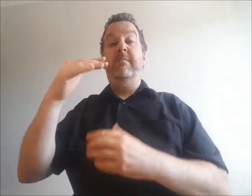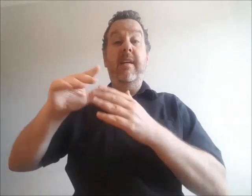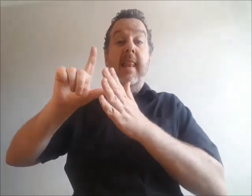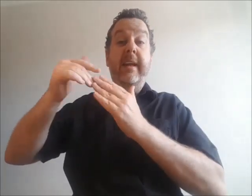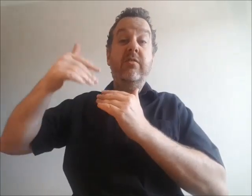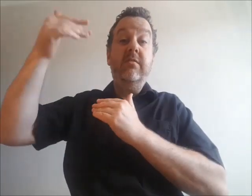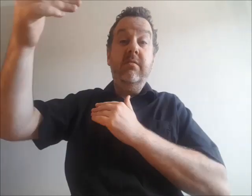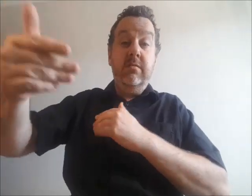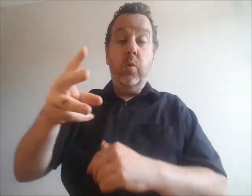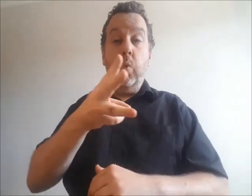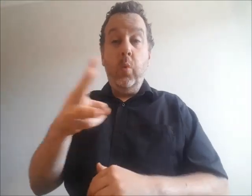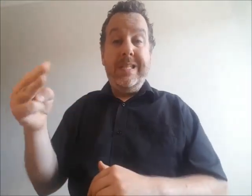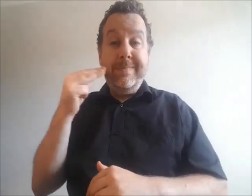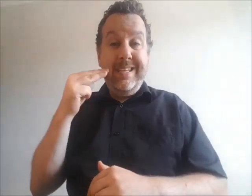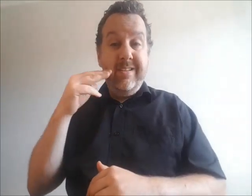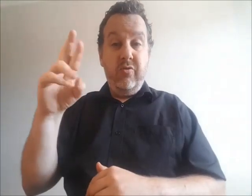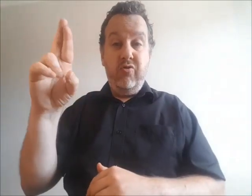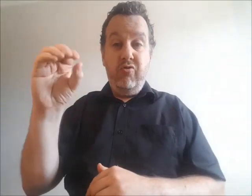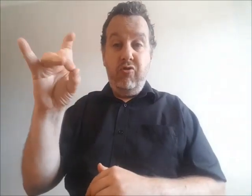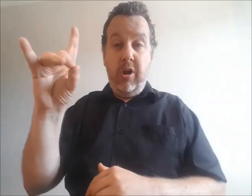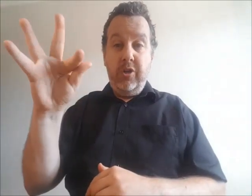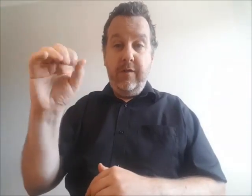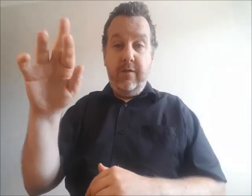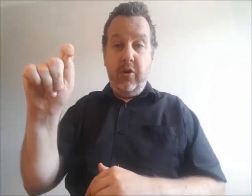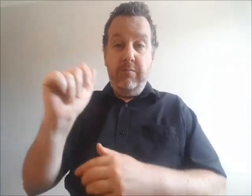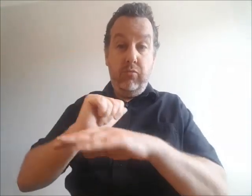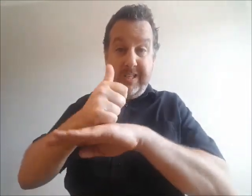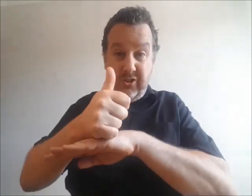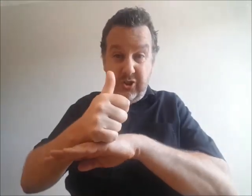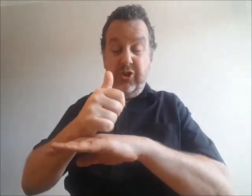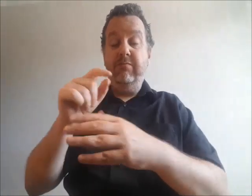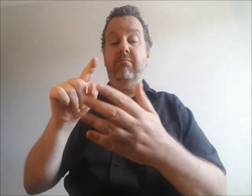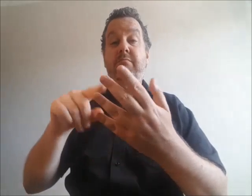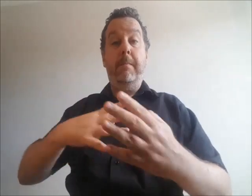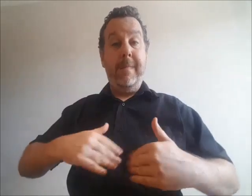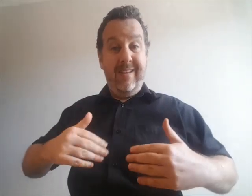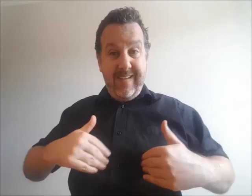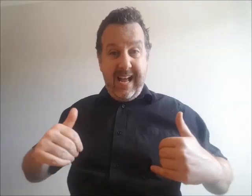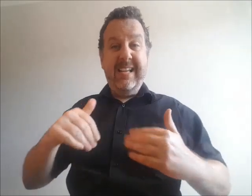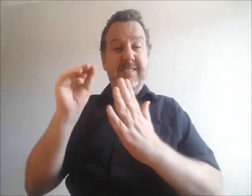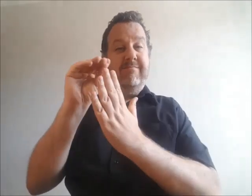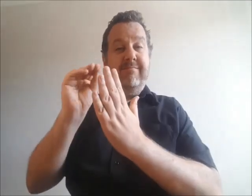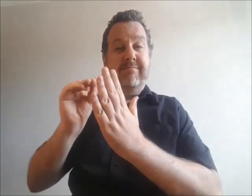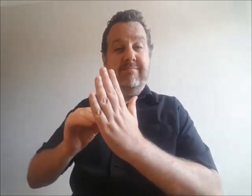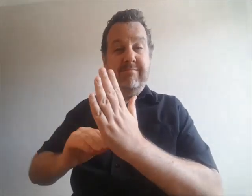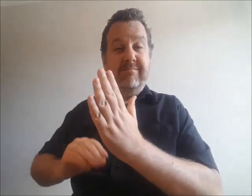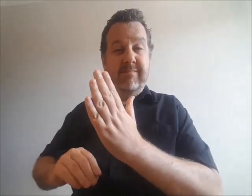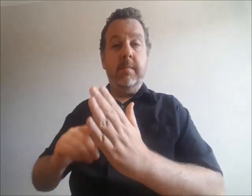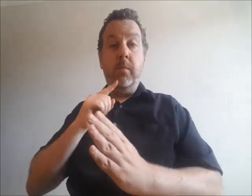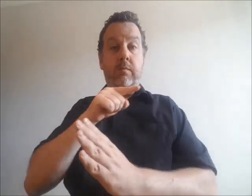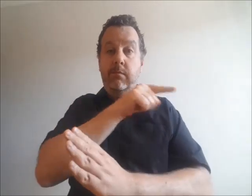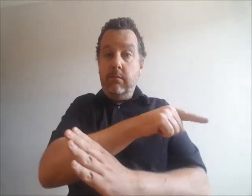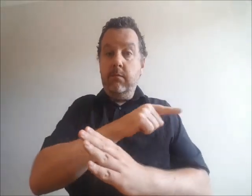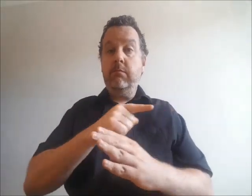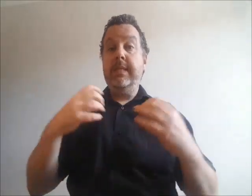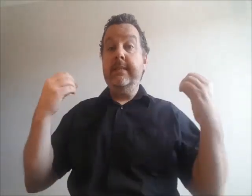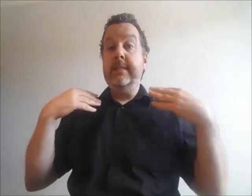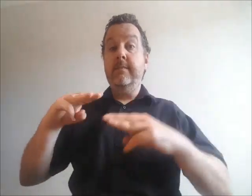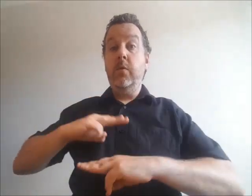later period then the school in Westmeath, Rochford Bridge, the Belfast School, were all on this list of approved schools that you could use Poor Law funding